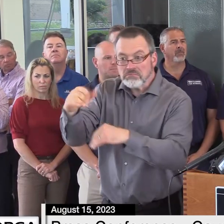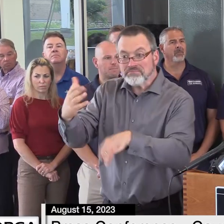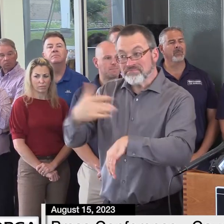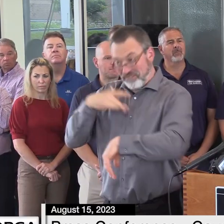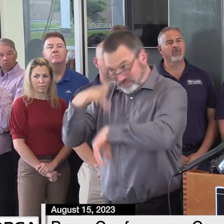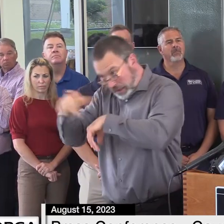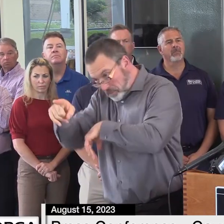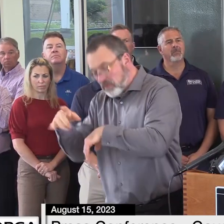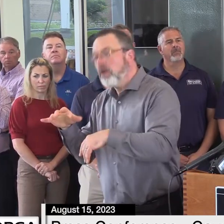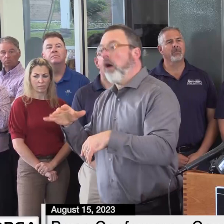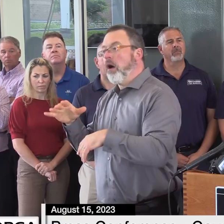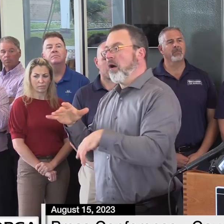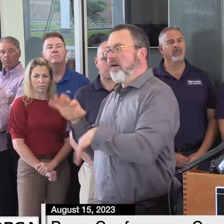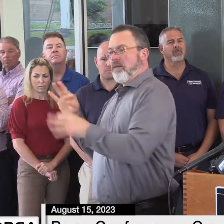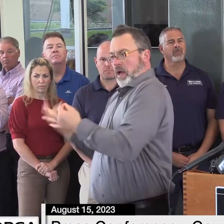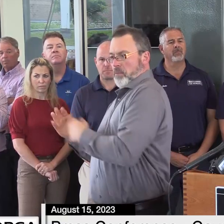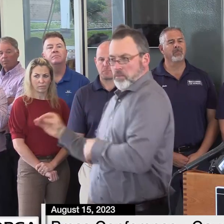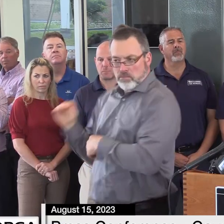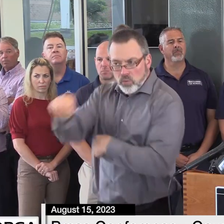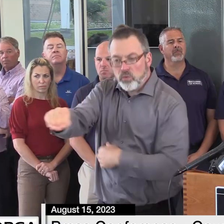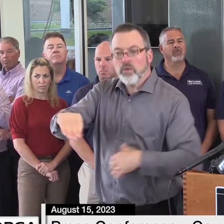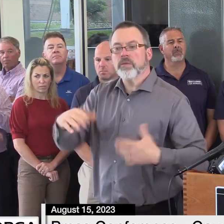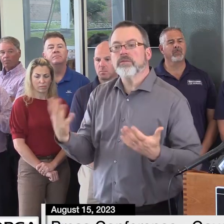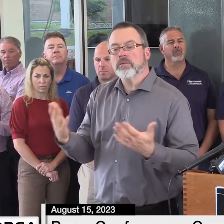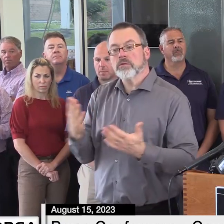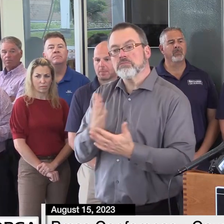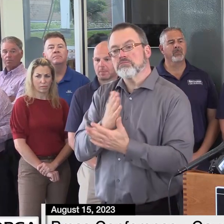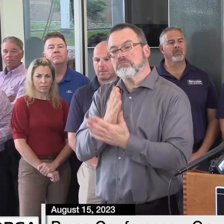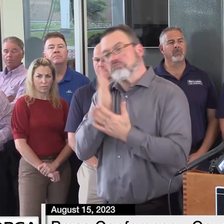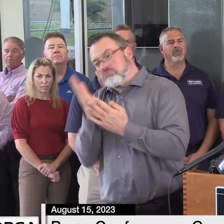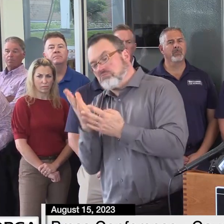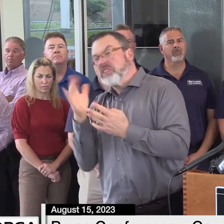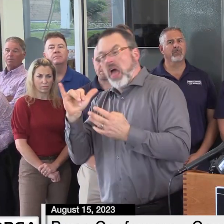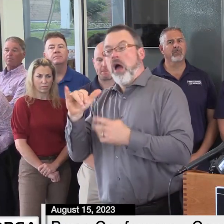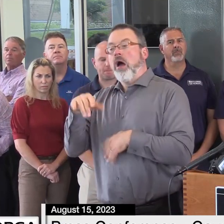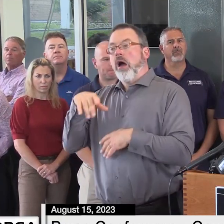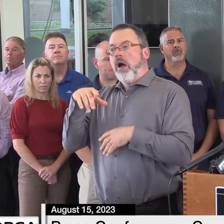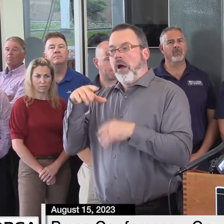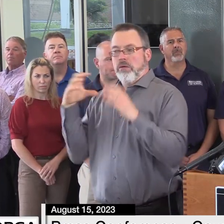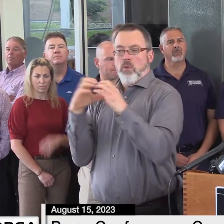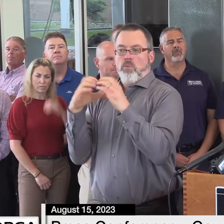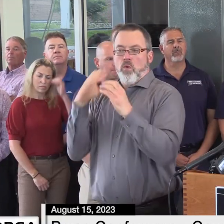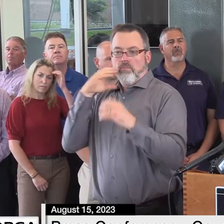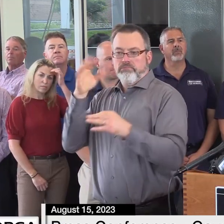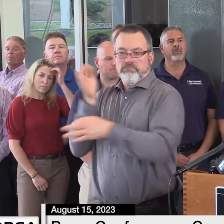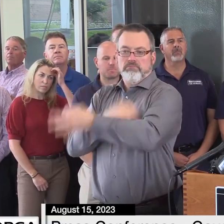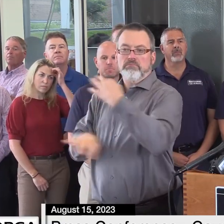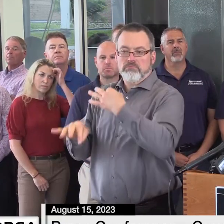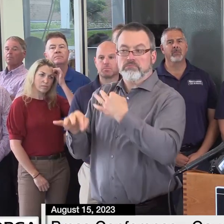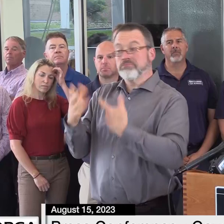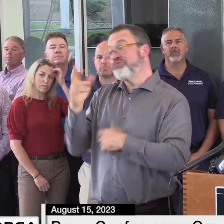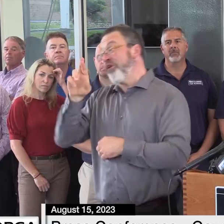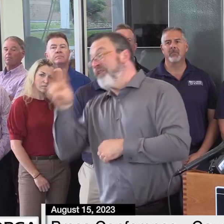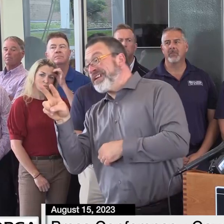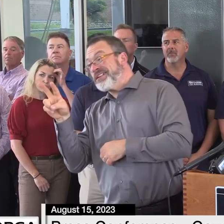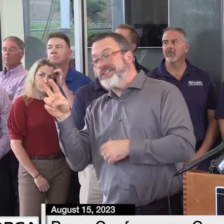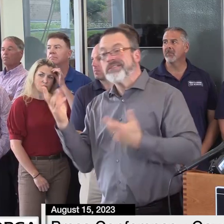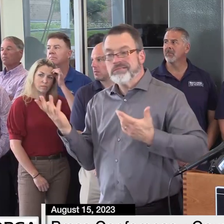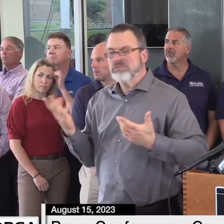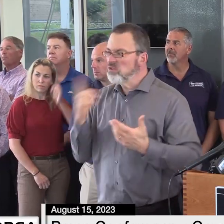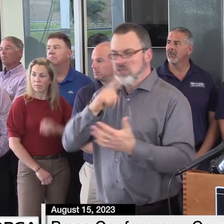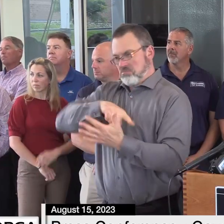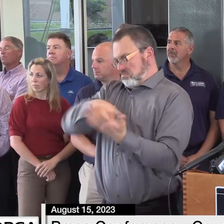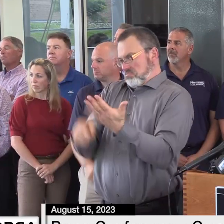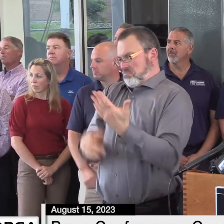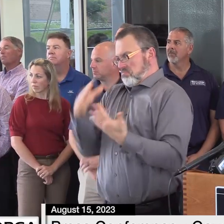for people. Or the mobile homes or recreational vehicles. They're all options on the table. Could you confirm